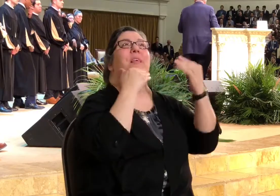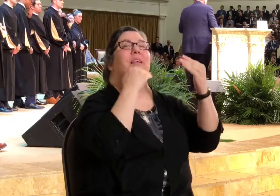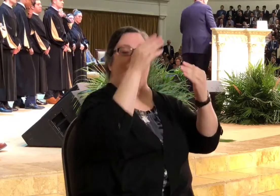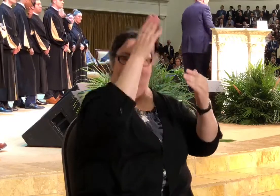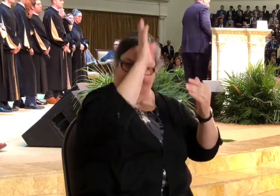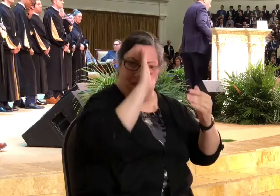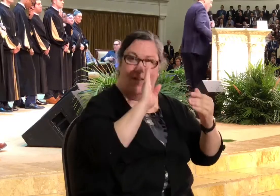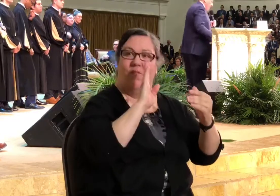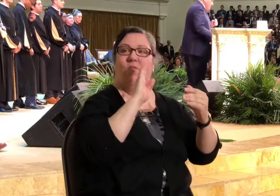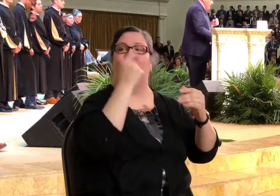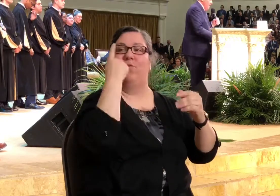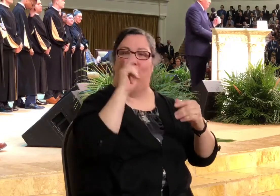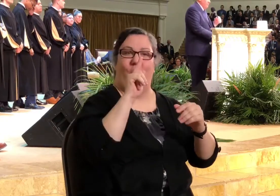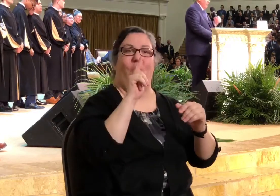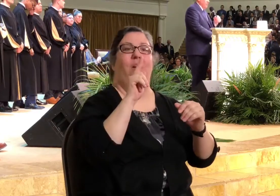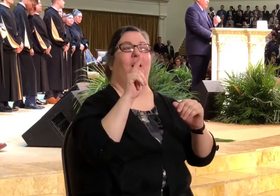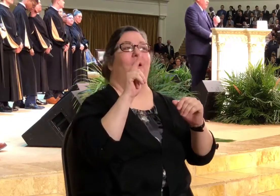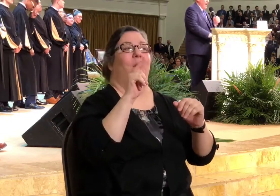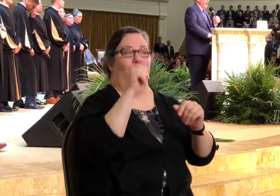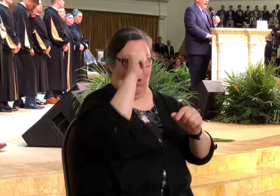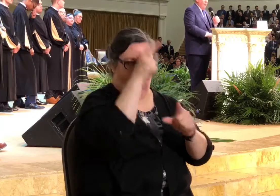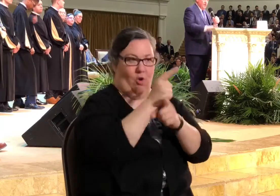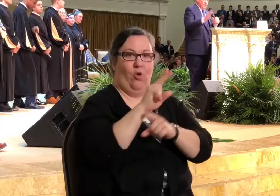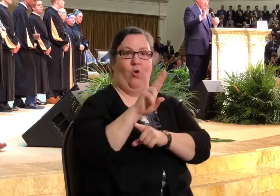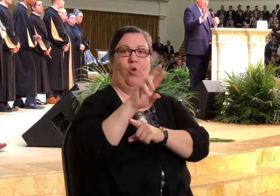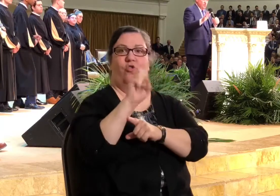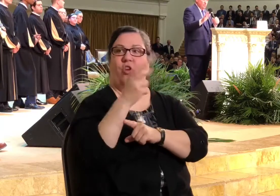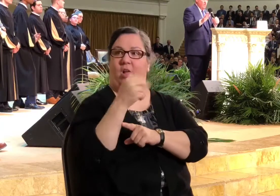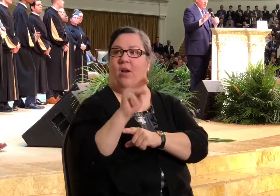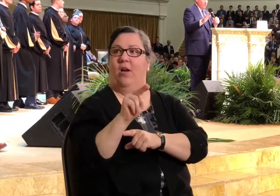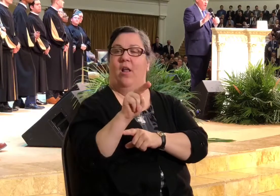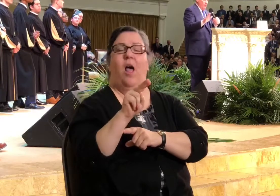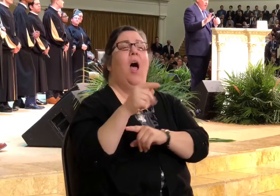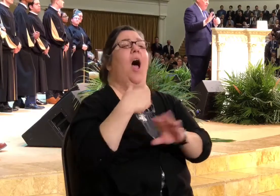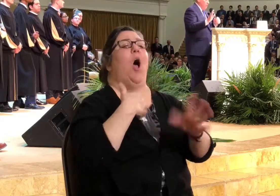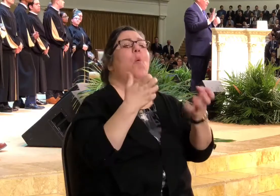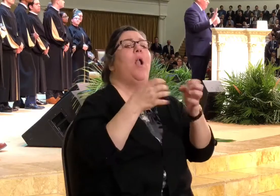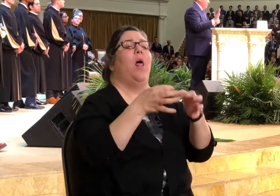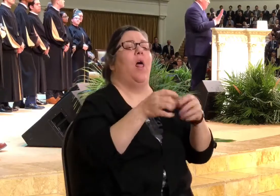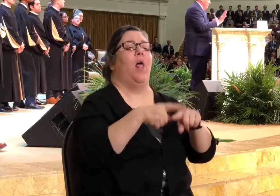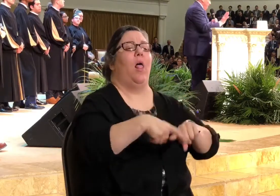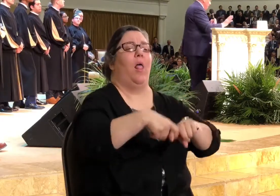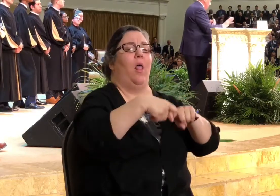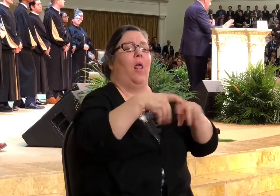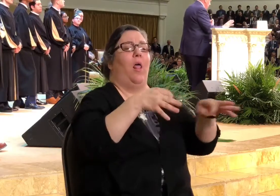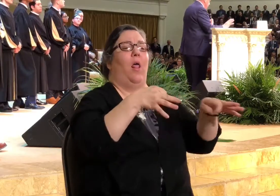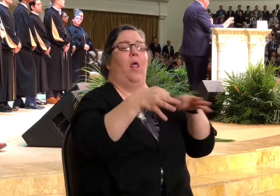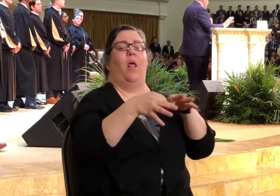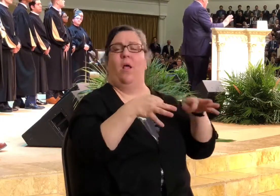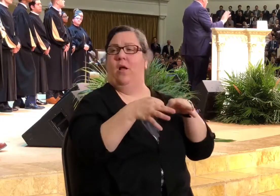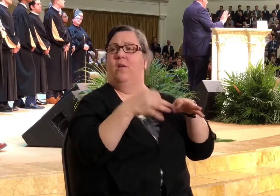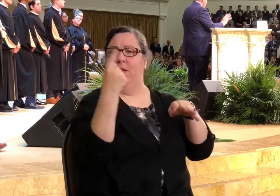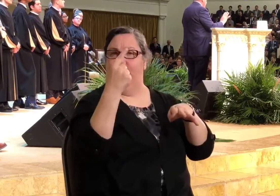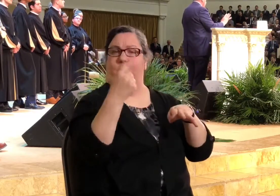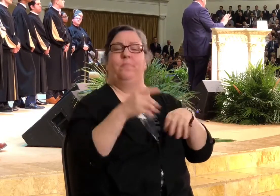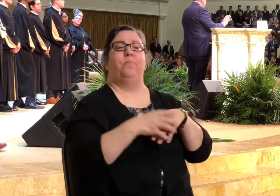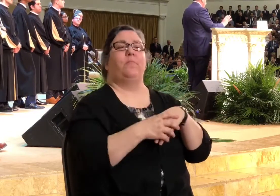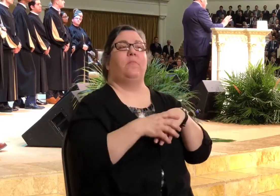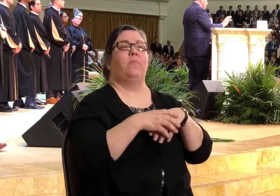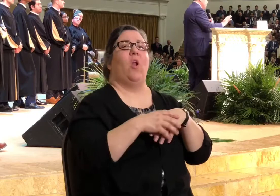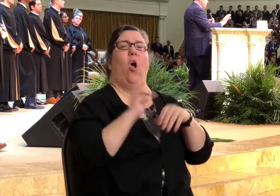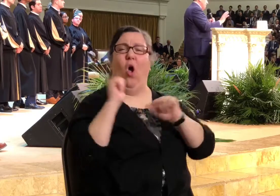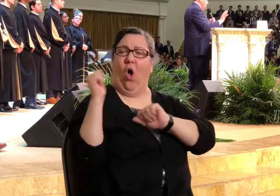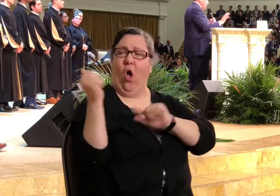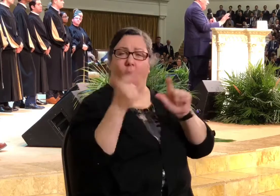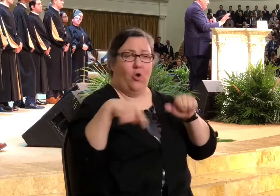God for that. Thank God for Brother Urshan. Now, I want to take just a moment and reiterate what Pastor just said. All of you who